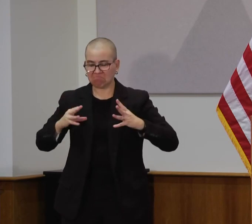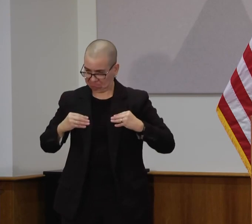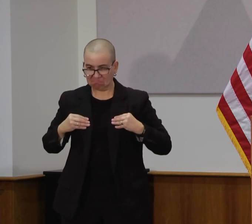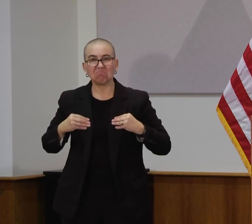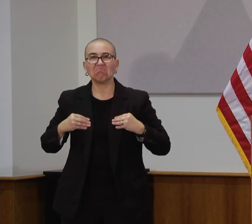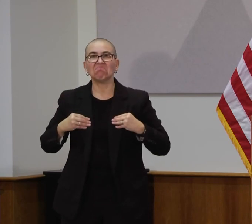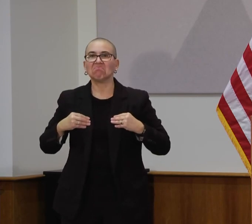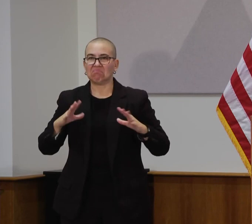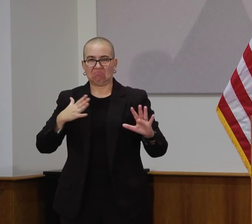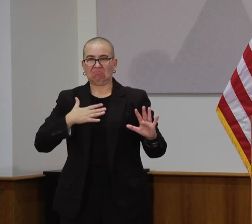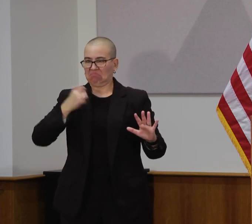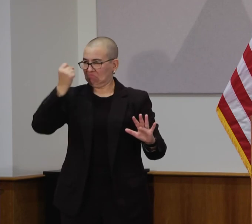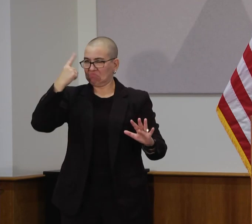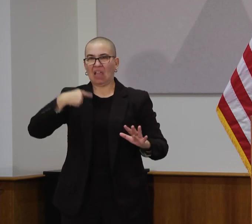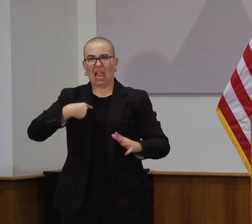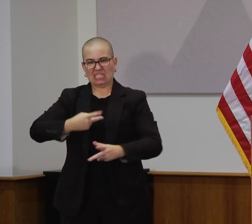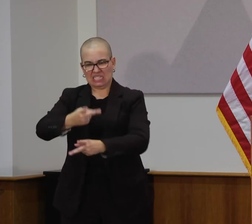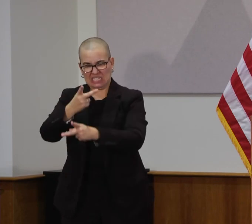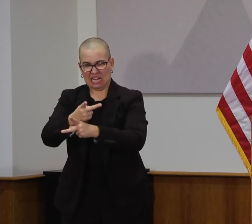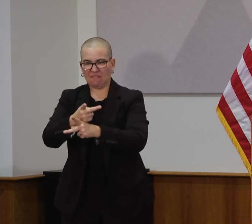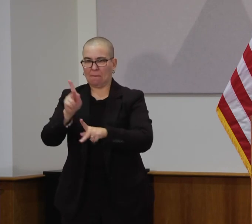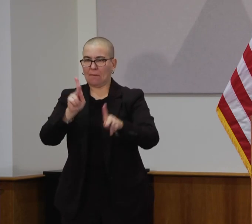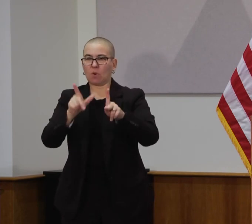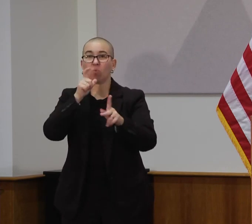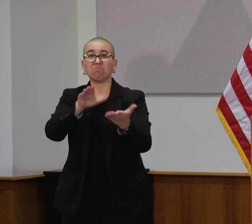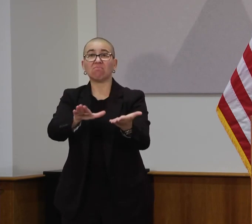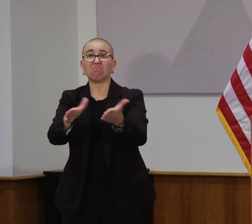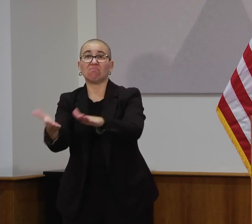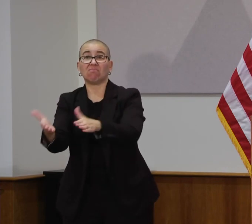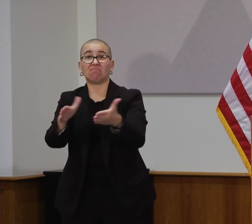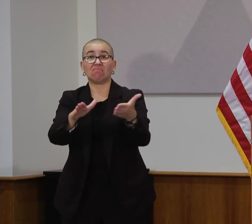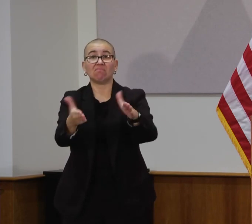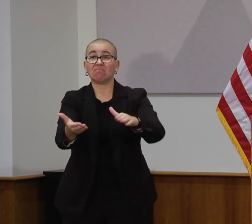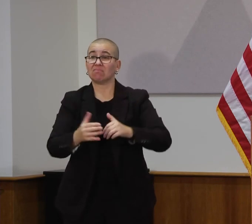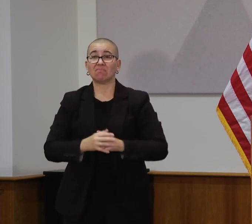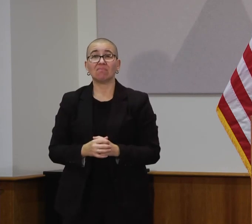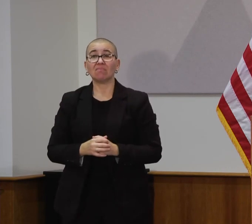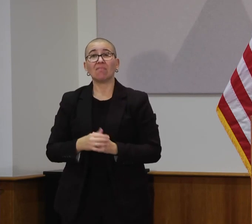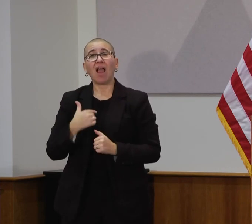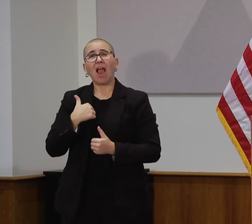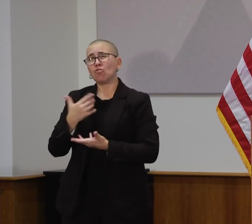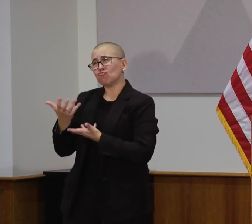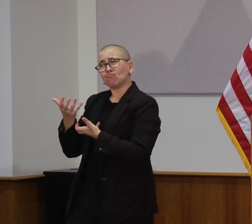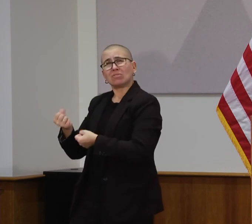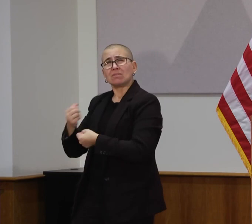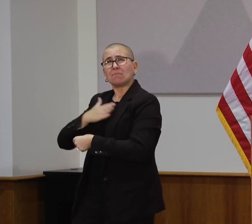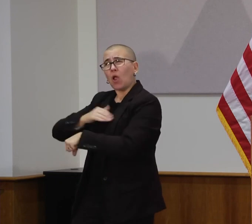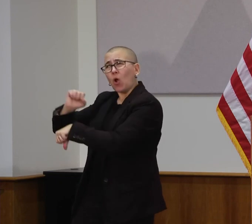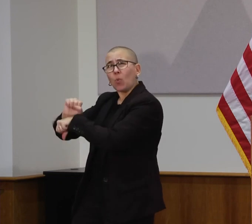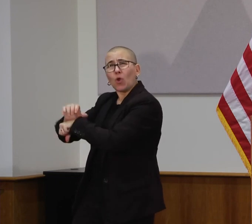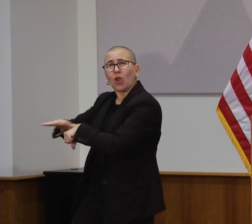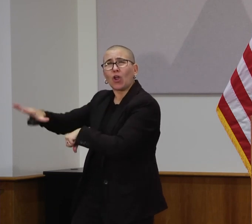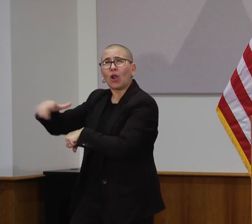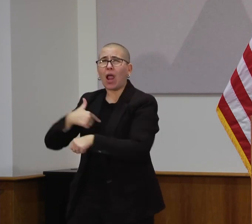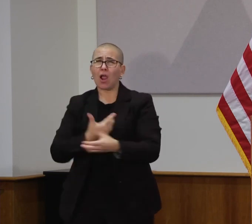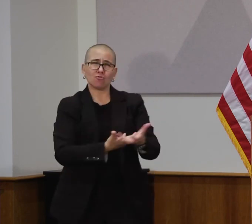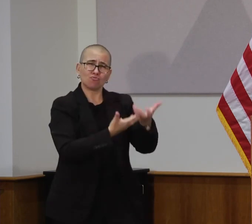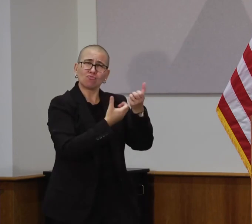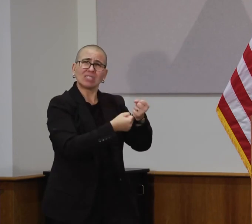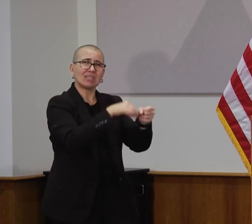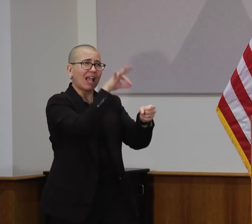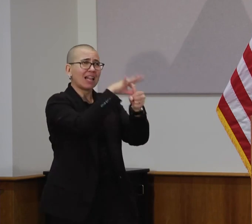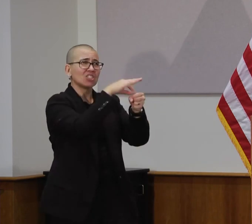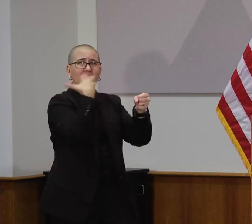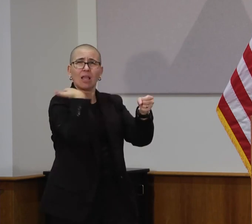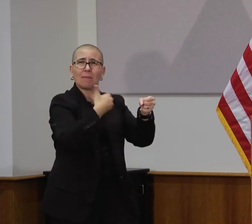today. But I did that with the trust in my employer, elected officials, and community that I serve